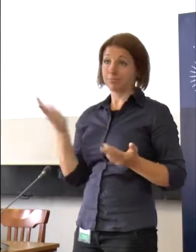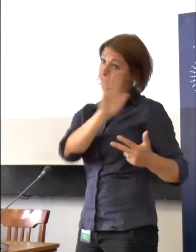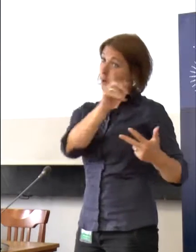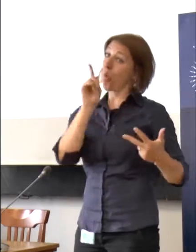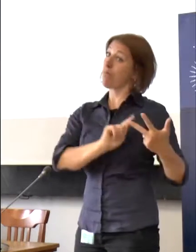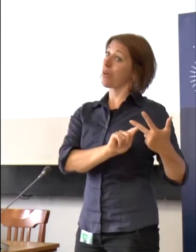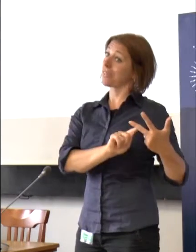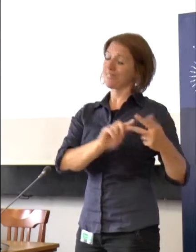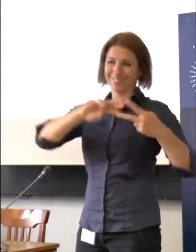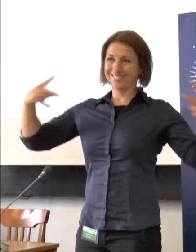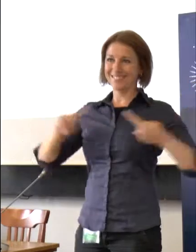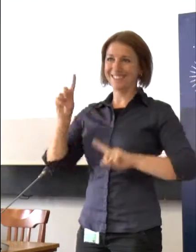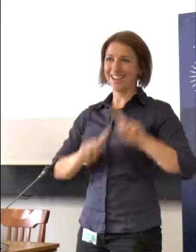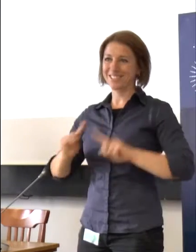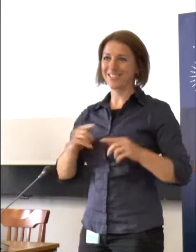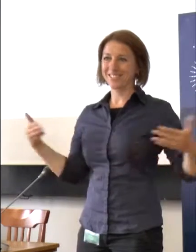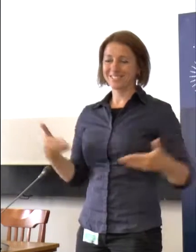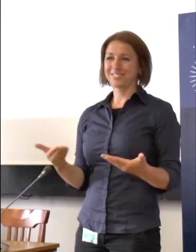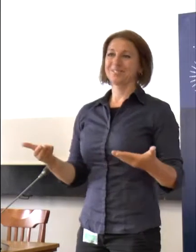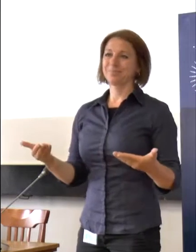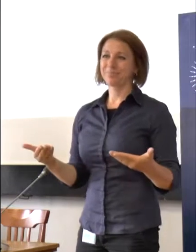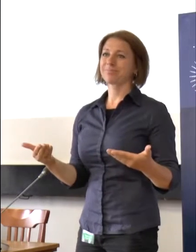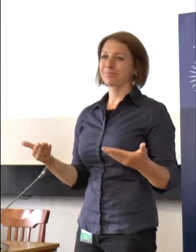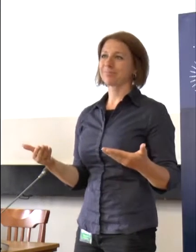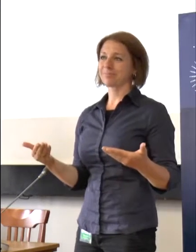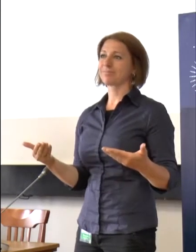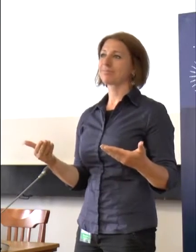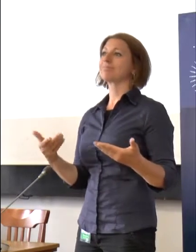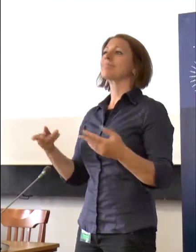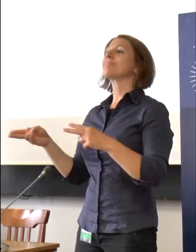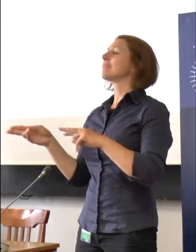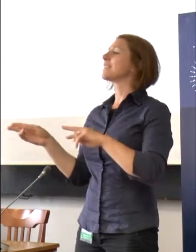hence, once more, come back to our friend Henri Michonic. Think